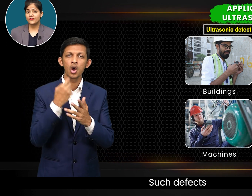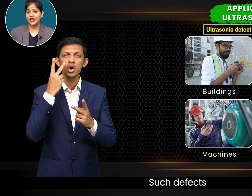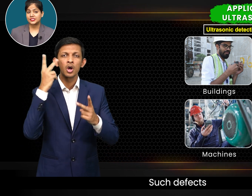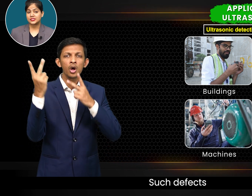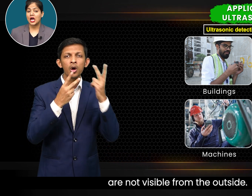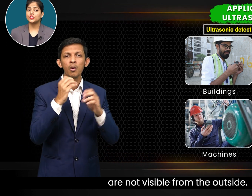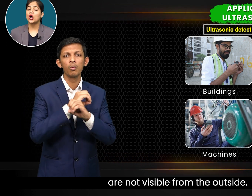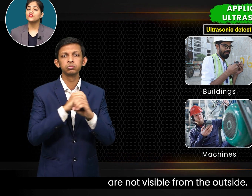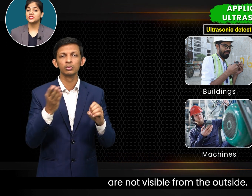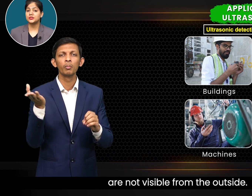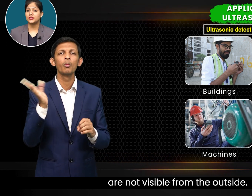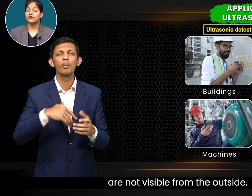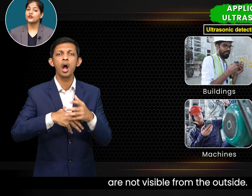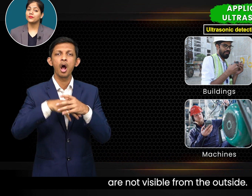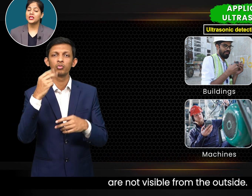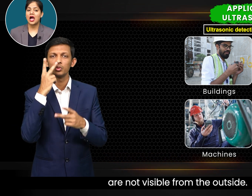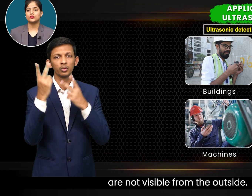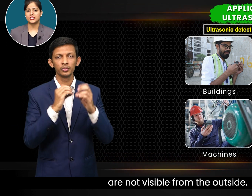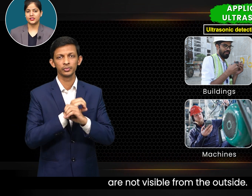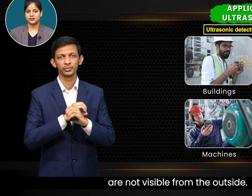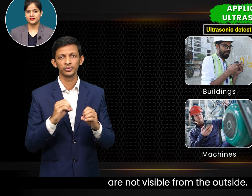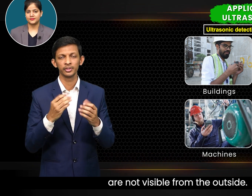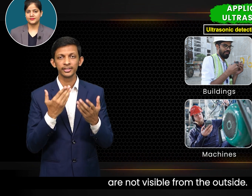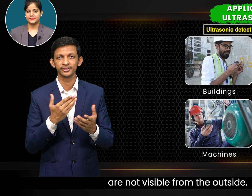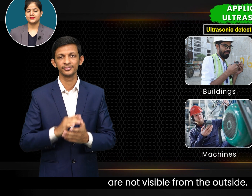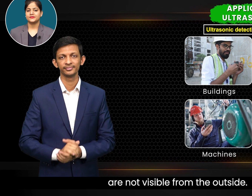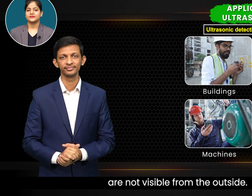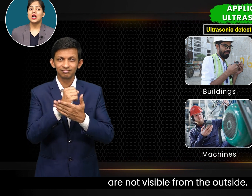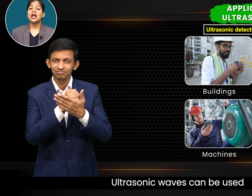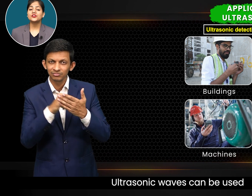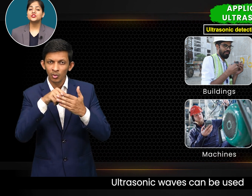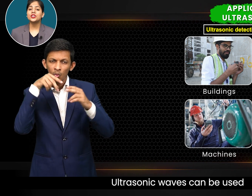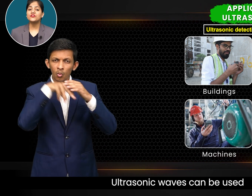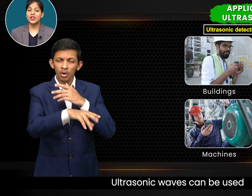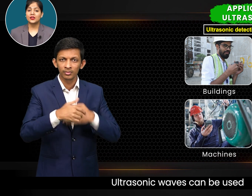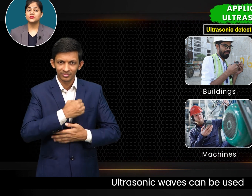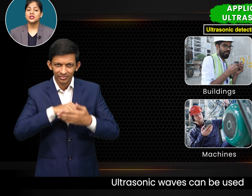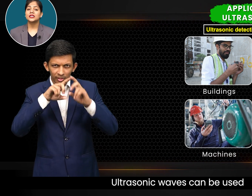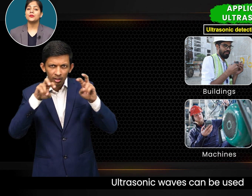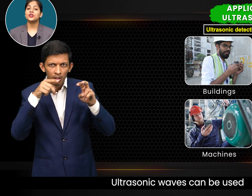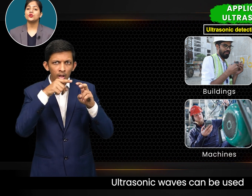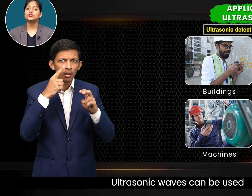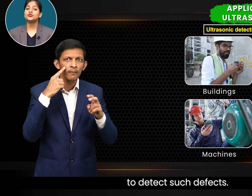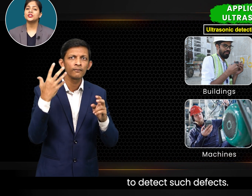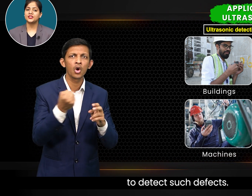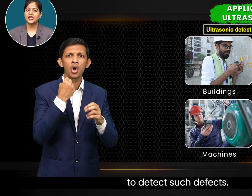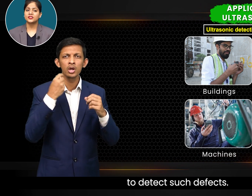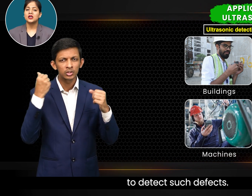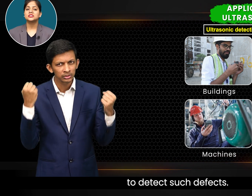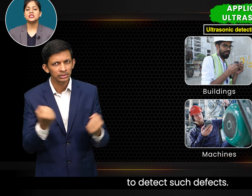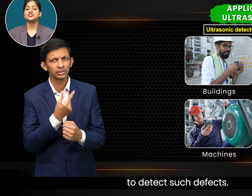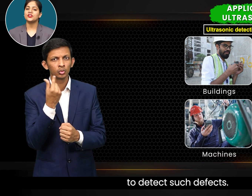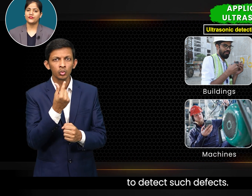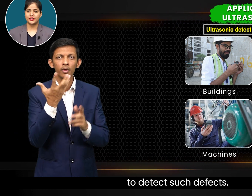Such defects are not visible from the outside. Ultrasonic waves can be used to